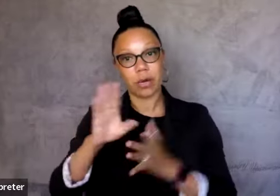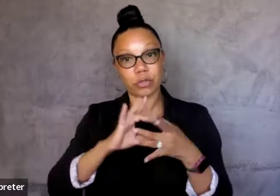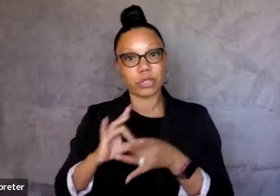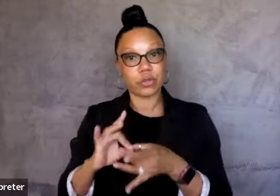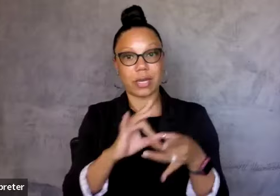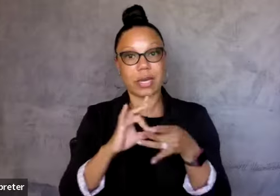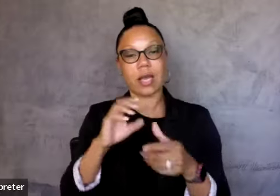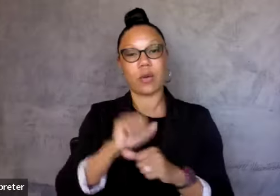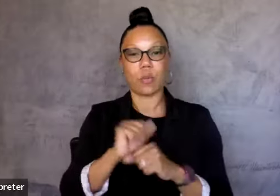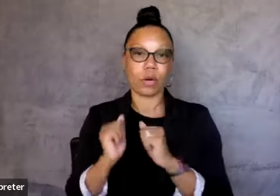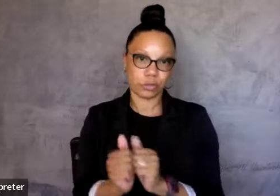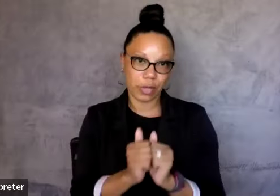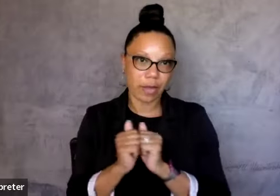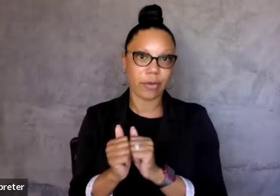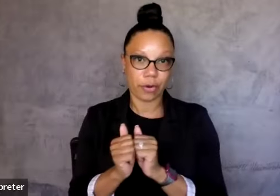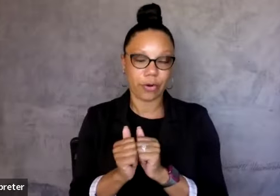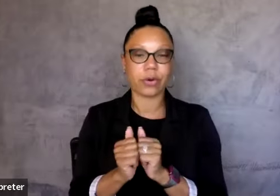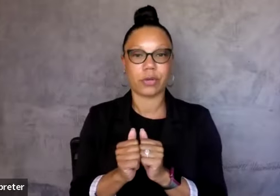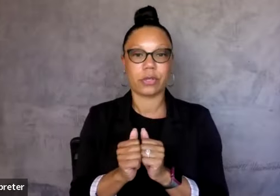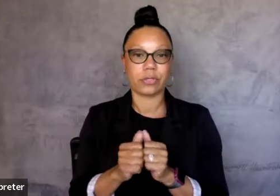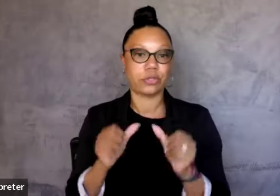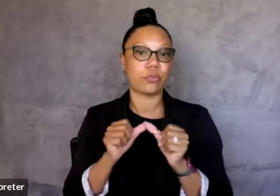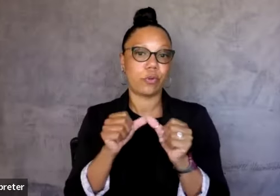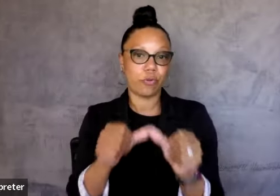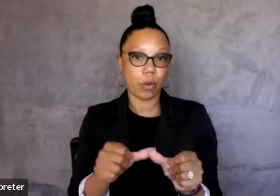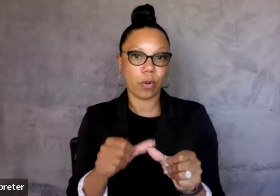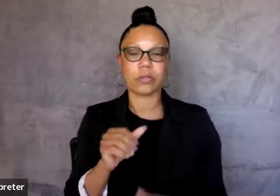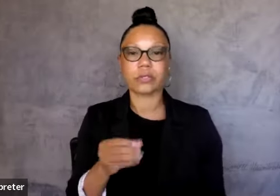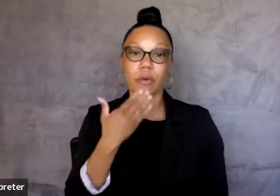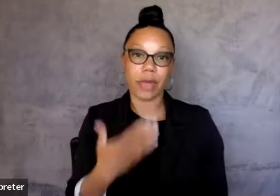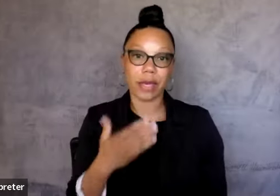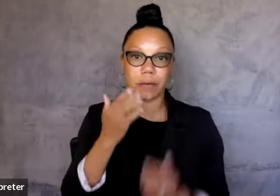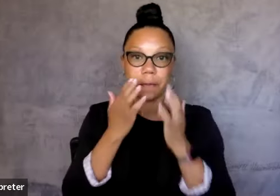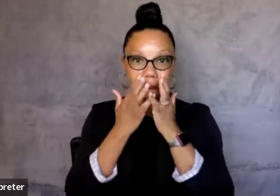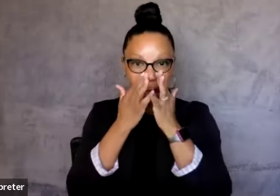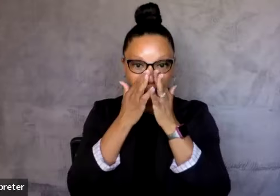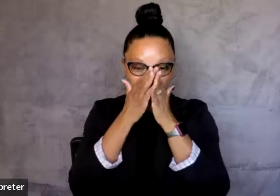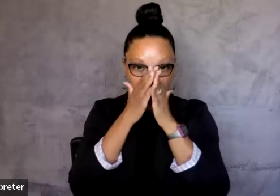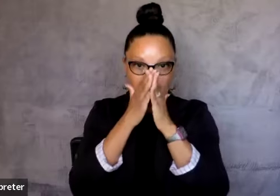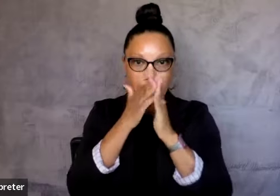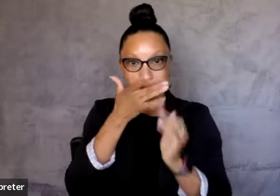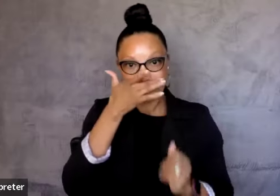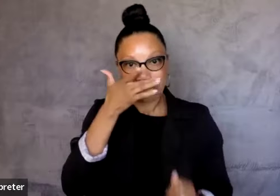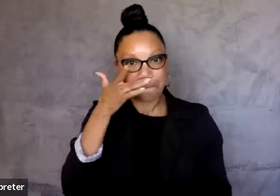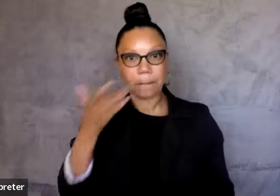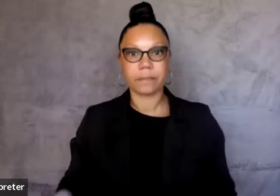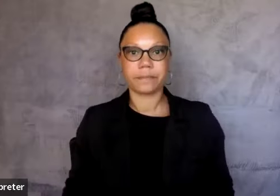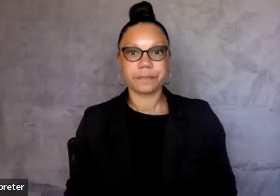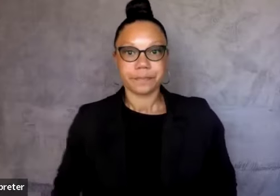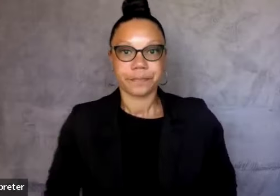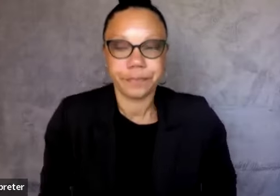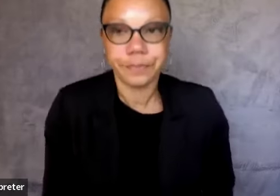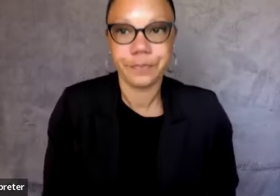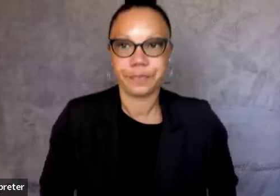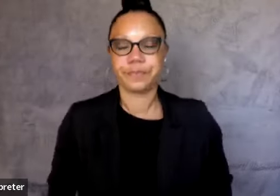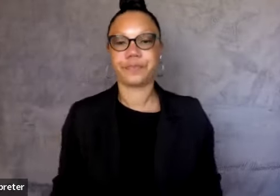together like how we've done today to move forward. So thank you. And next is Annika